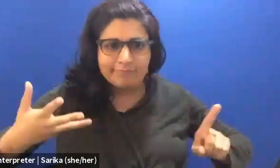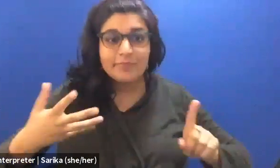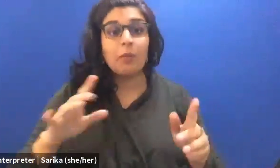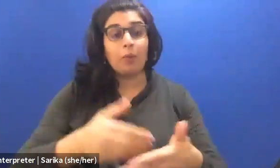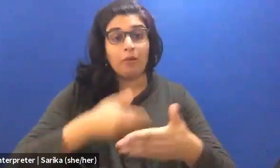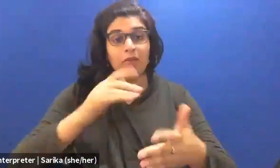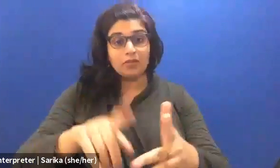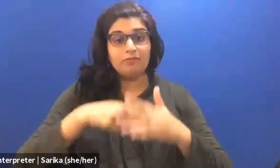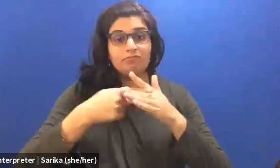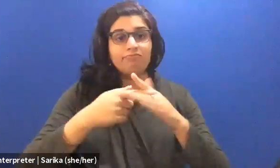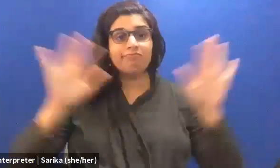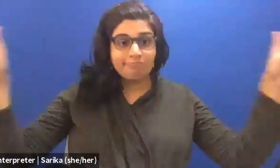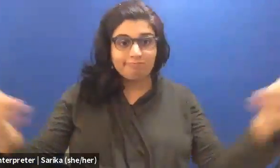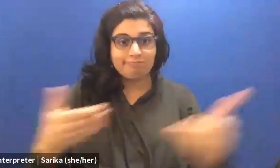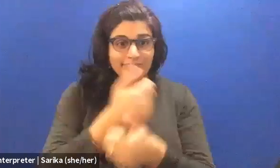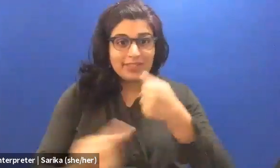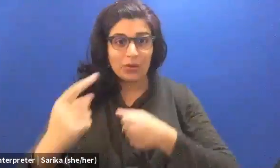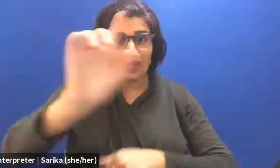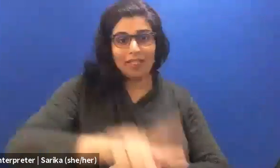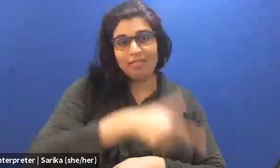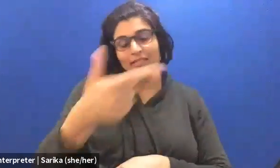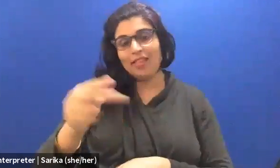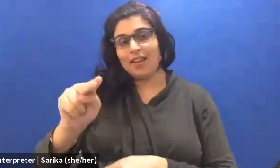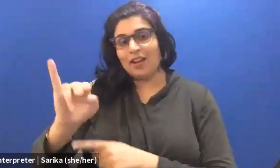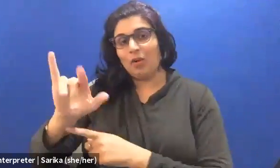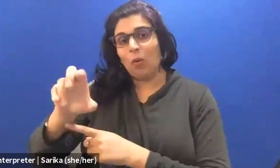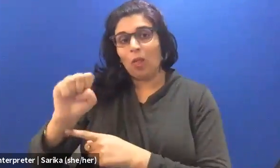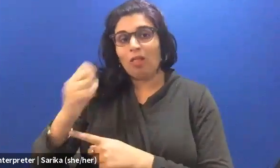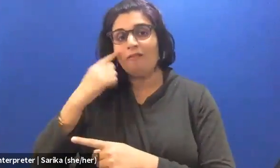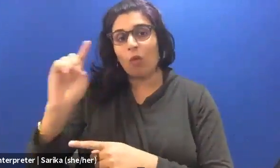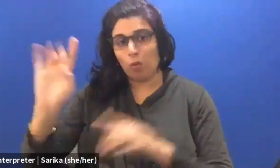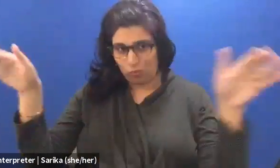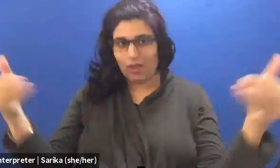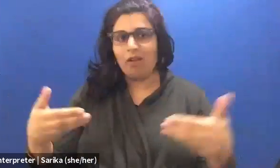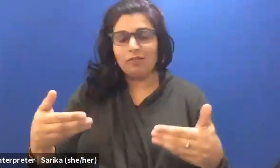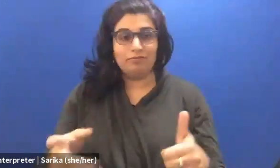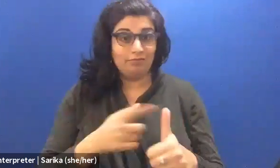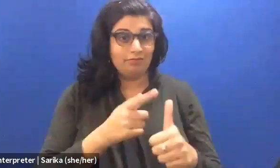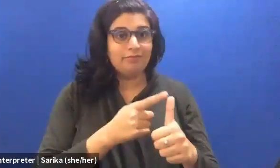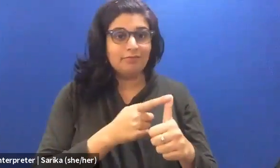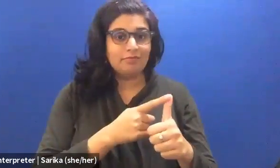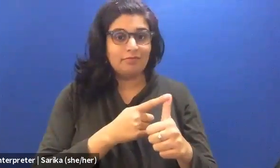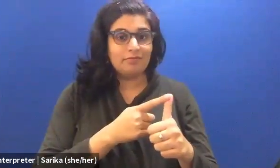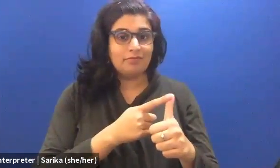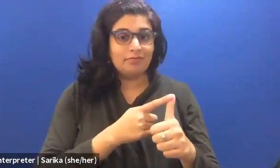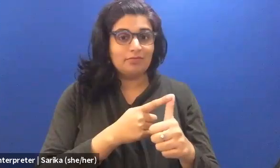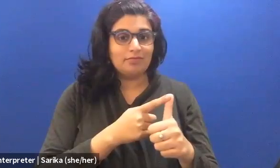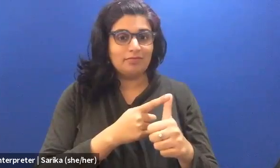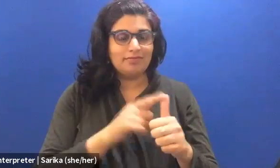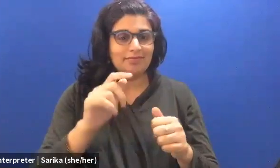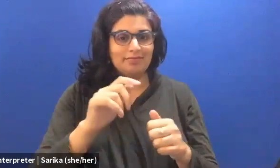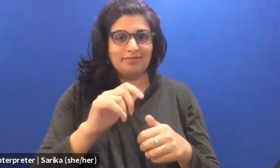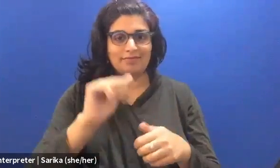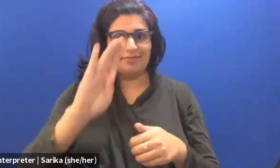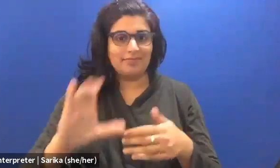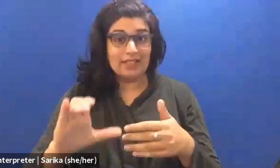do introductions and then pass it to Nicole for a welcome. So we have, I'll go alphabetically.